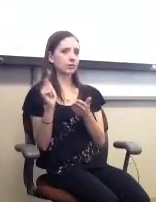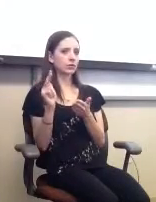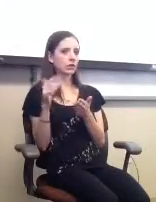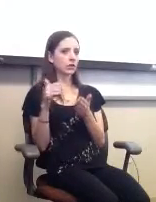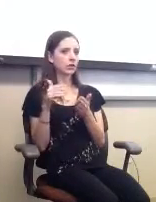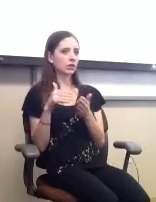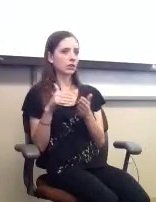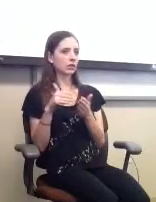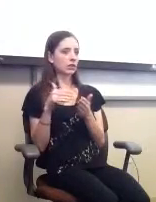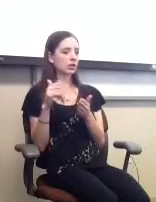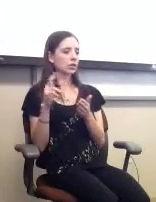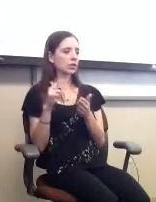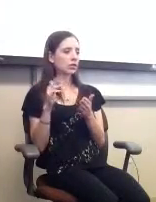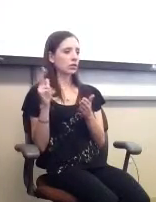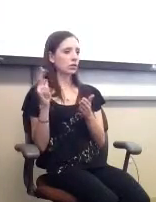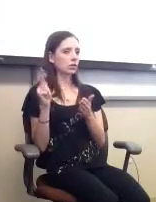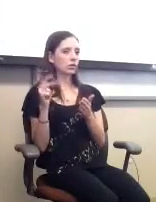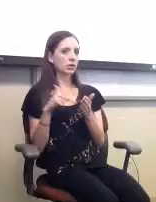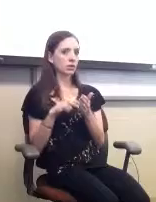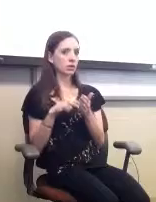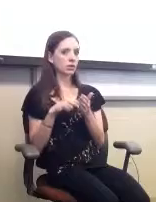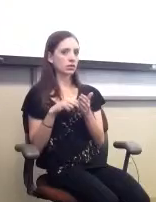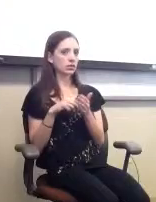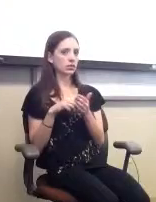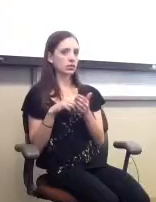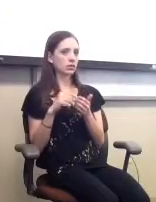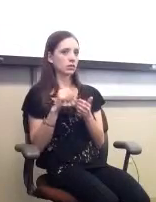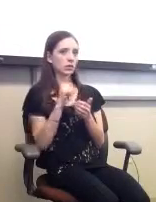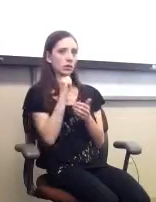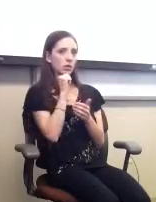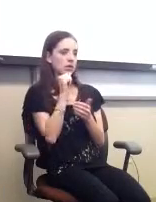anything because his was so high. So high.